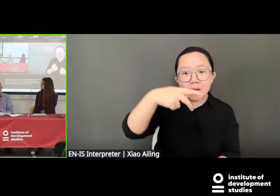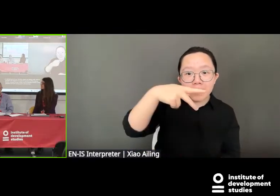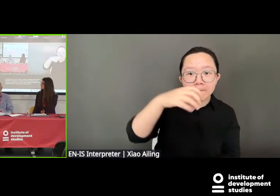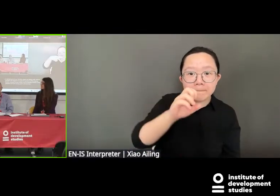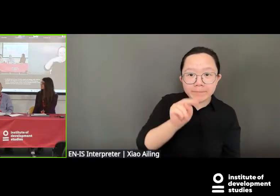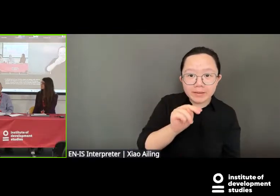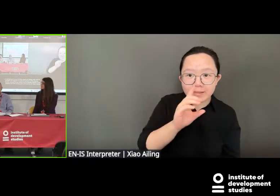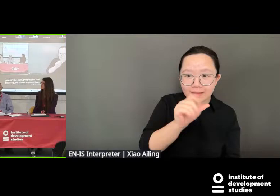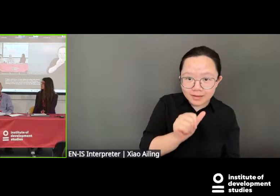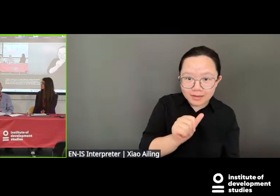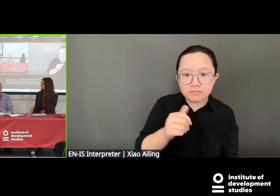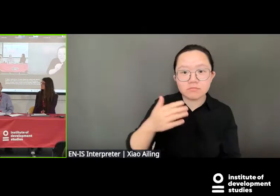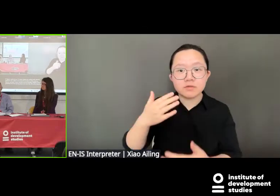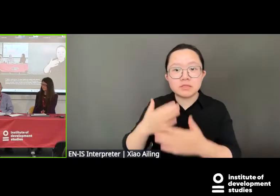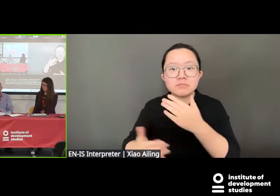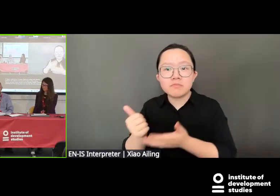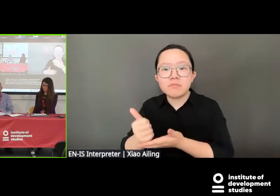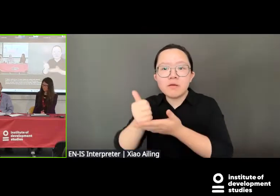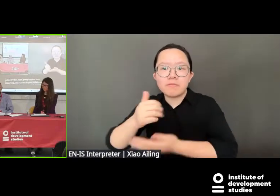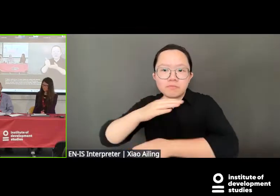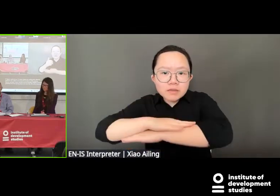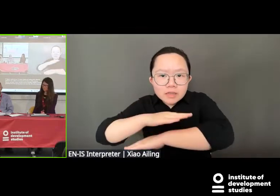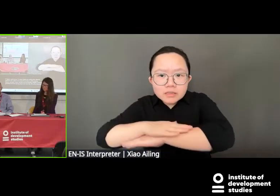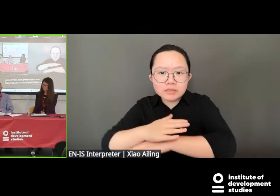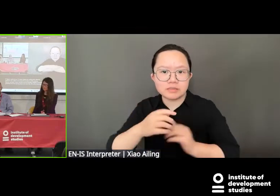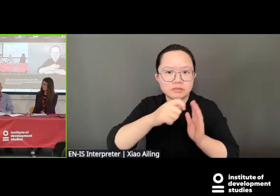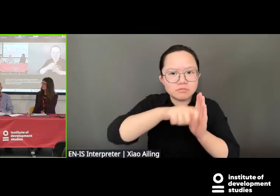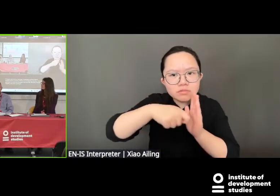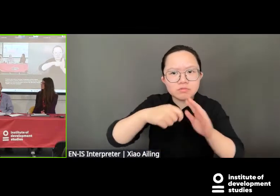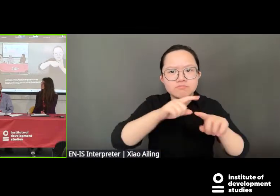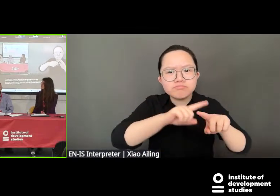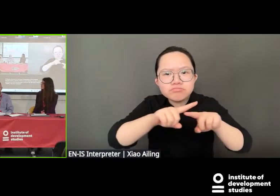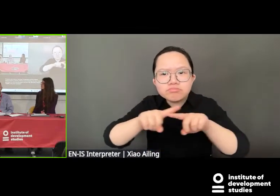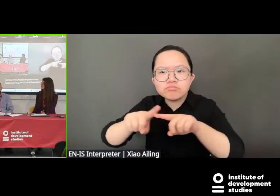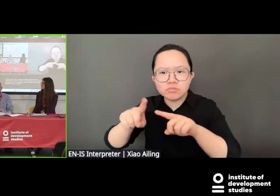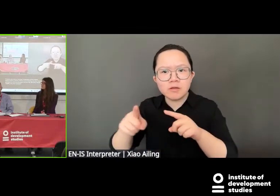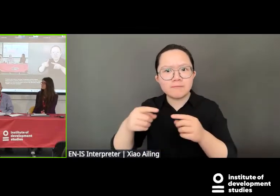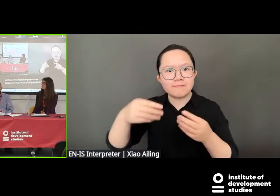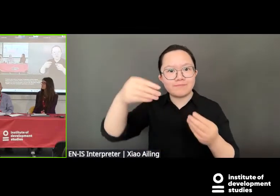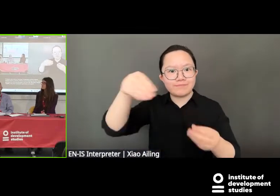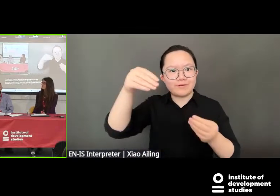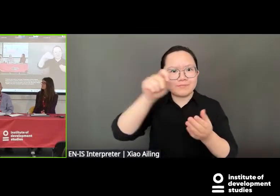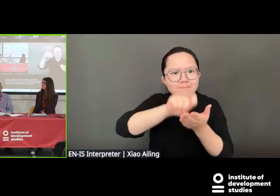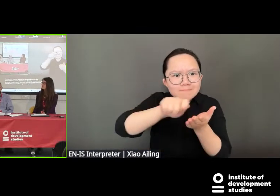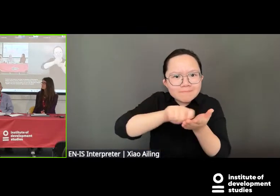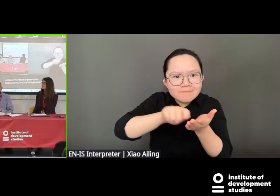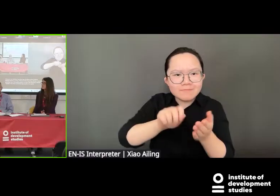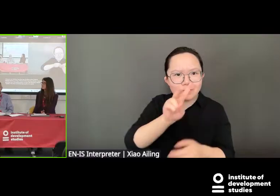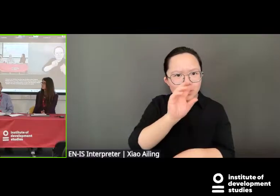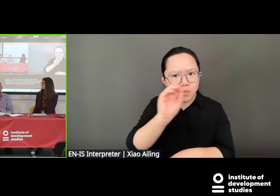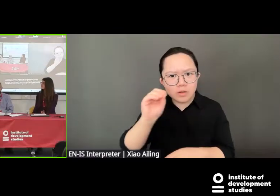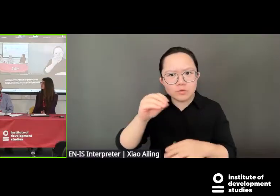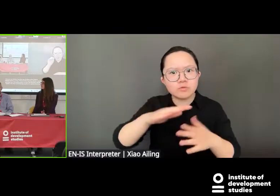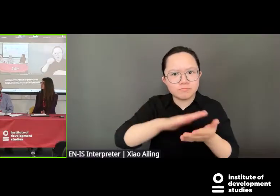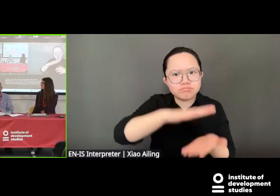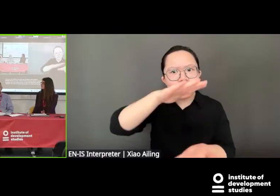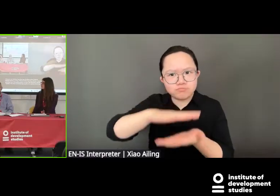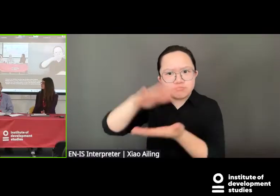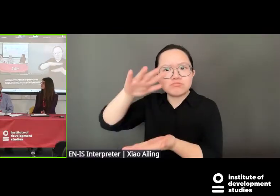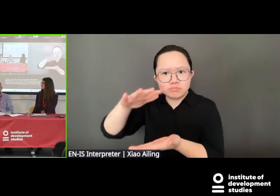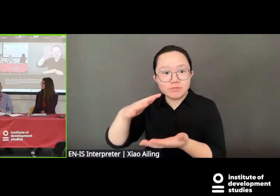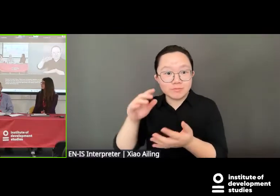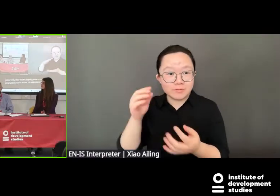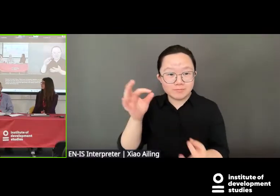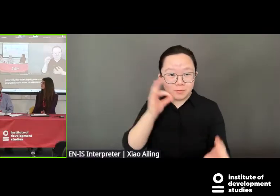250 query responses. Together, they have contributed significantly to the global evidence base for disability inclusive development